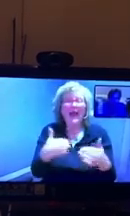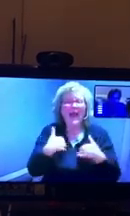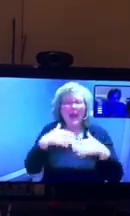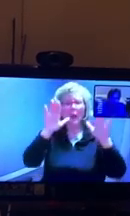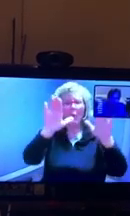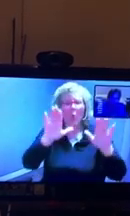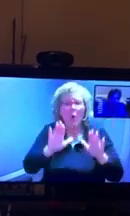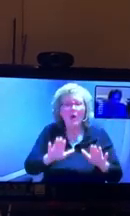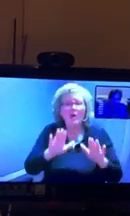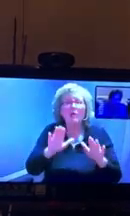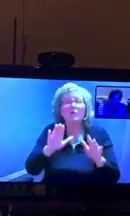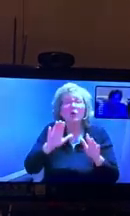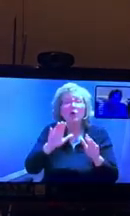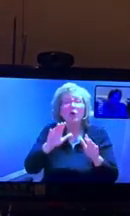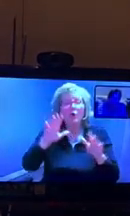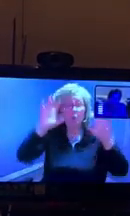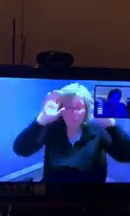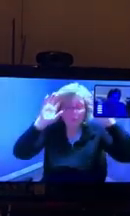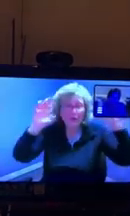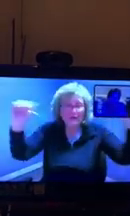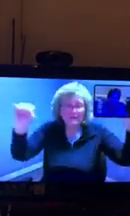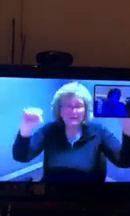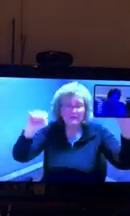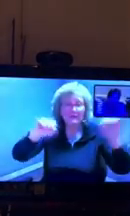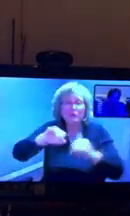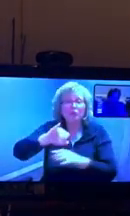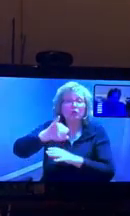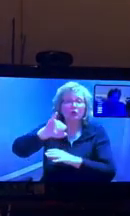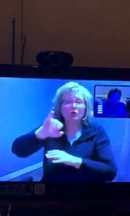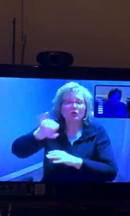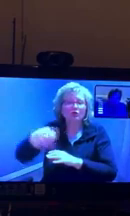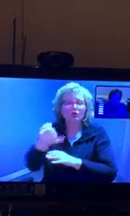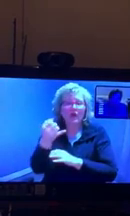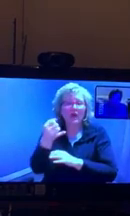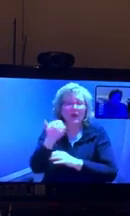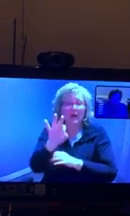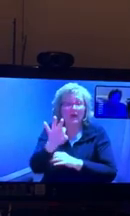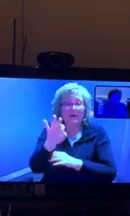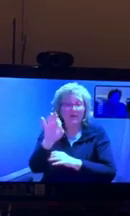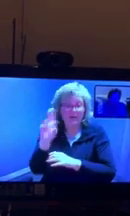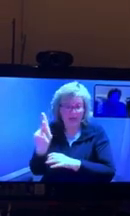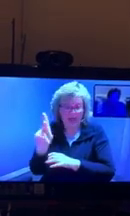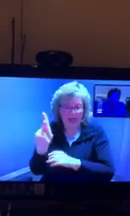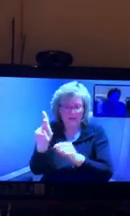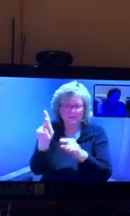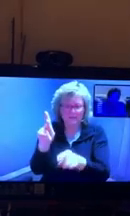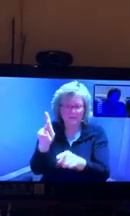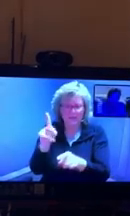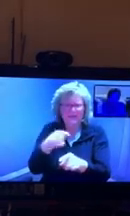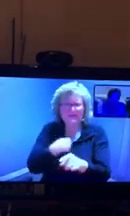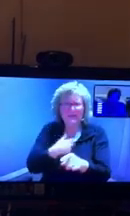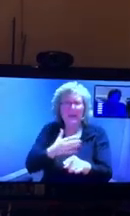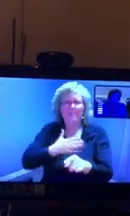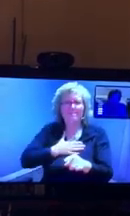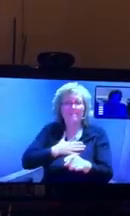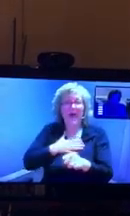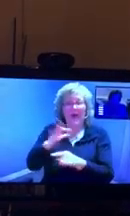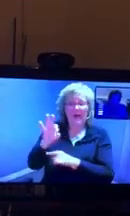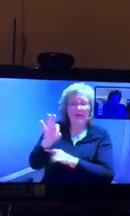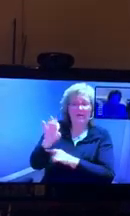name was JFK, John Fitzgerald Kennedy. He made a comment. He said, my fellow Americans, ask not